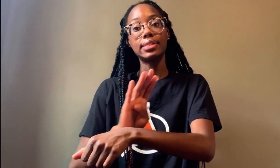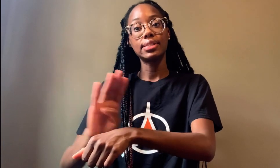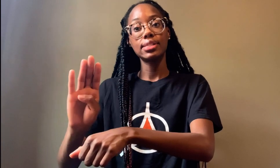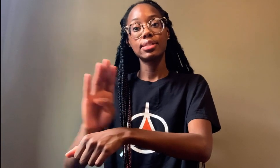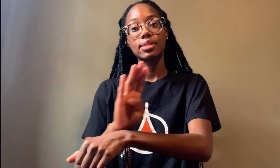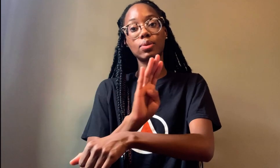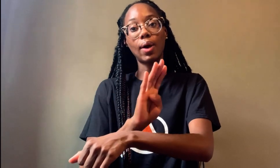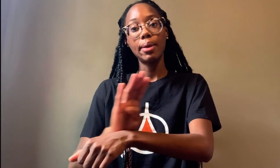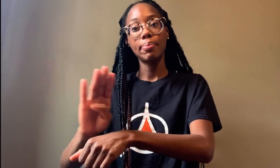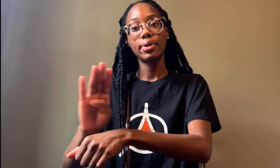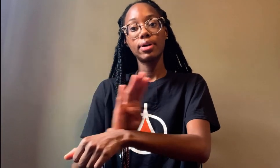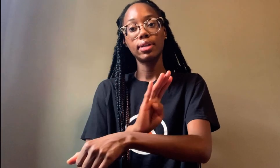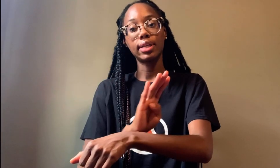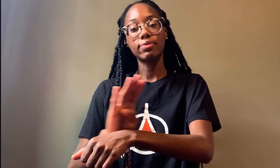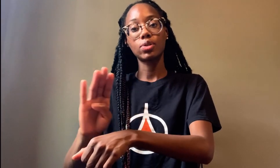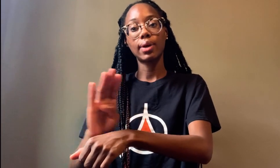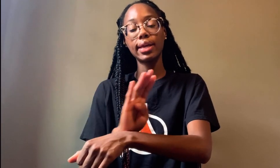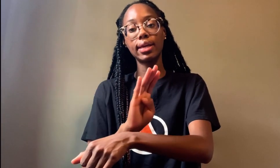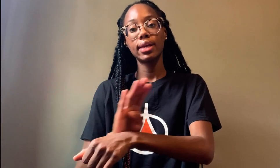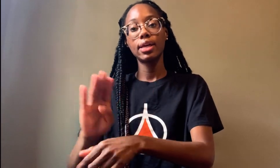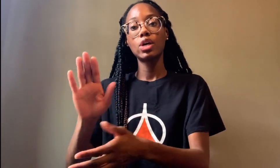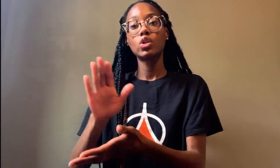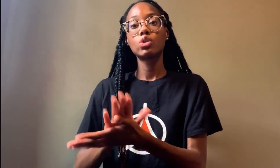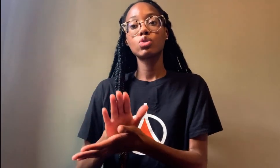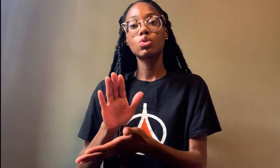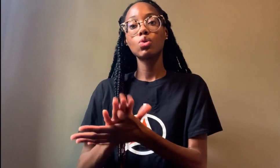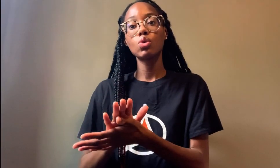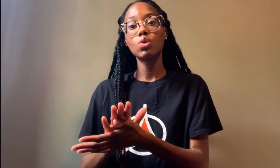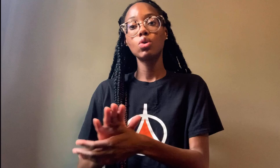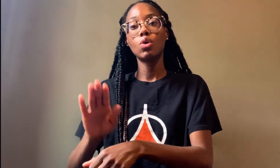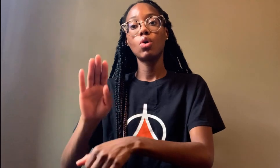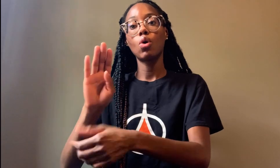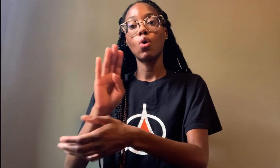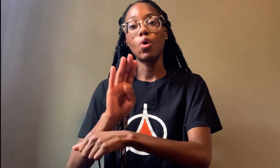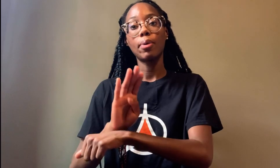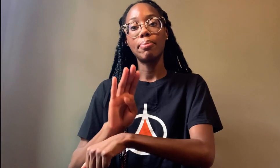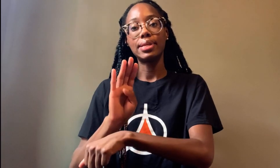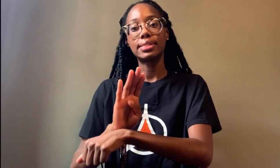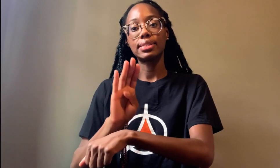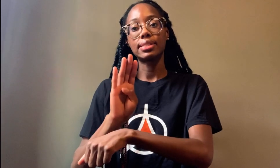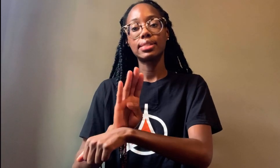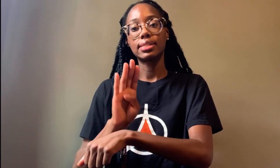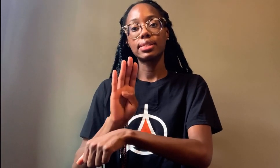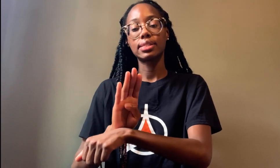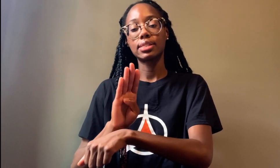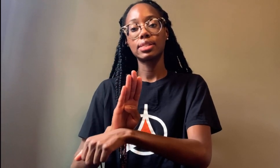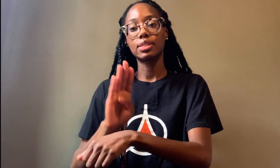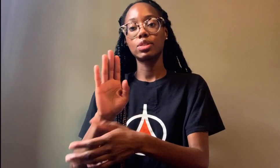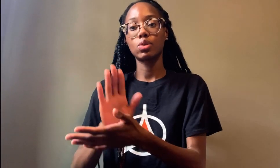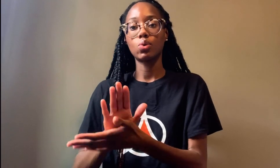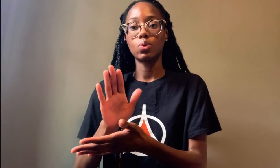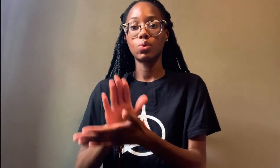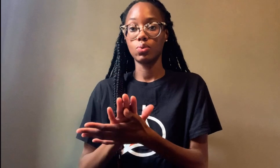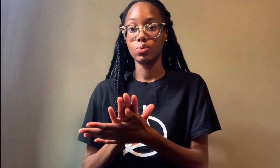Business, swipe, left to right, school, or business, school.